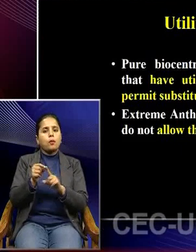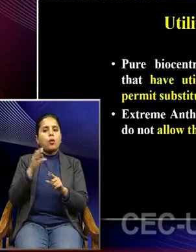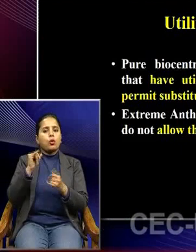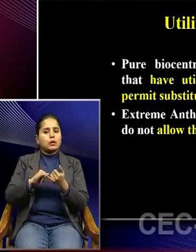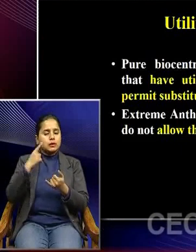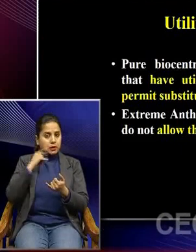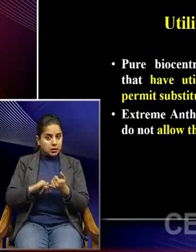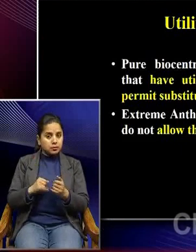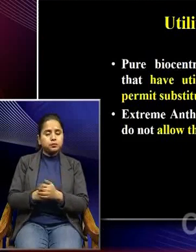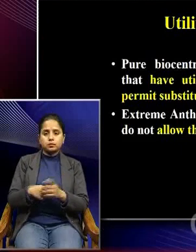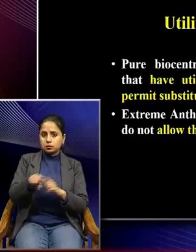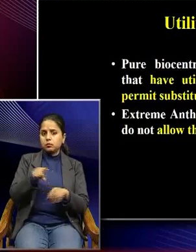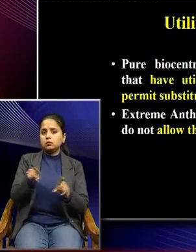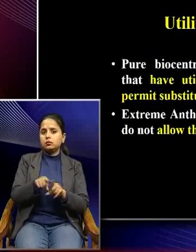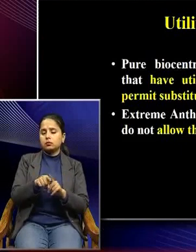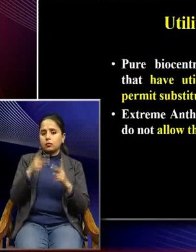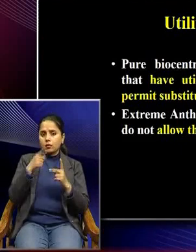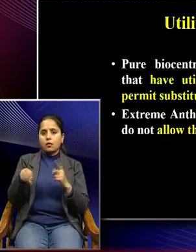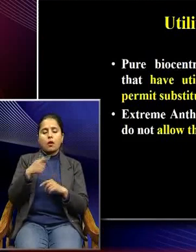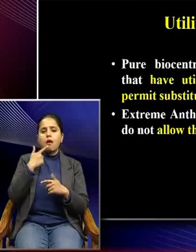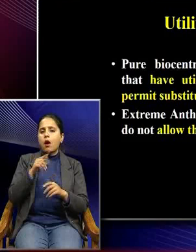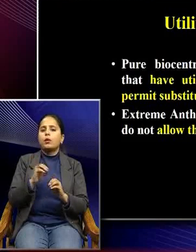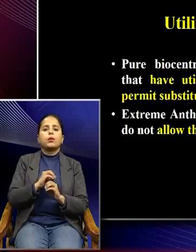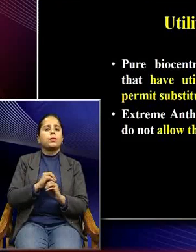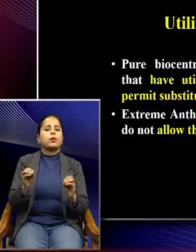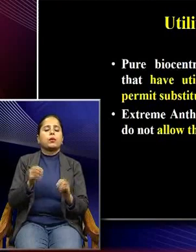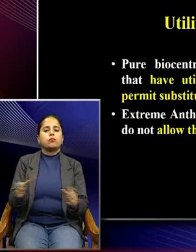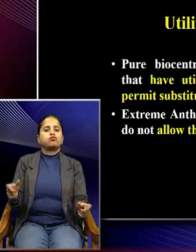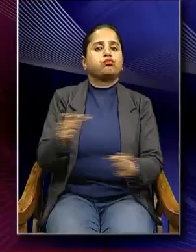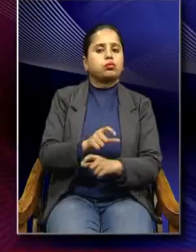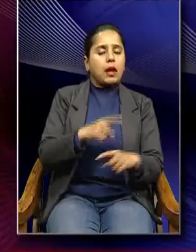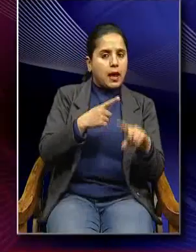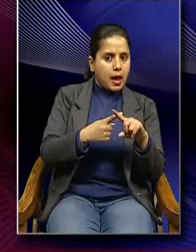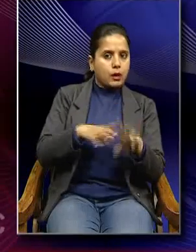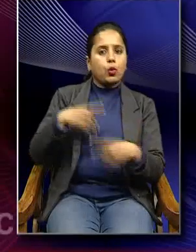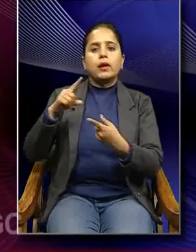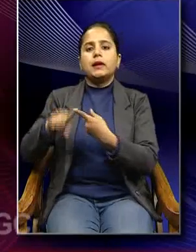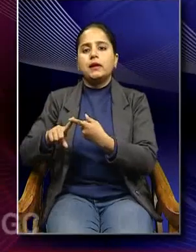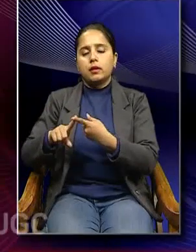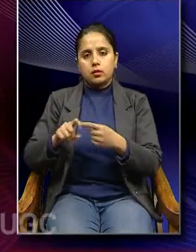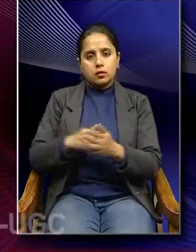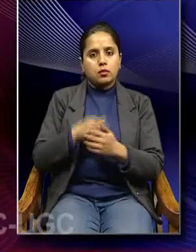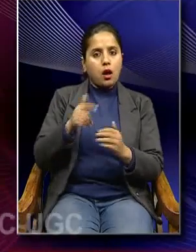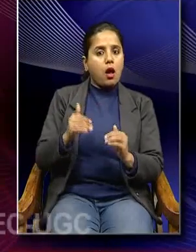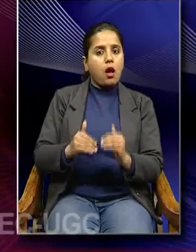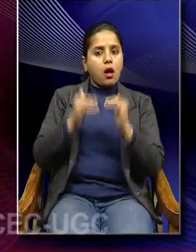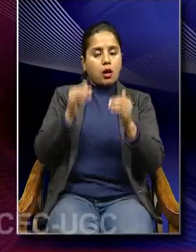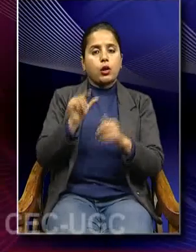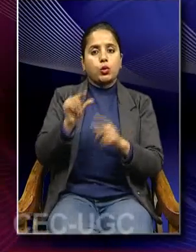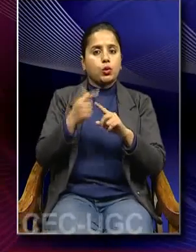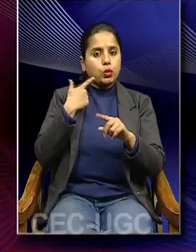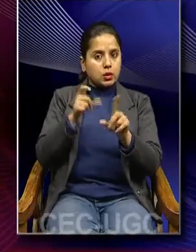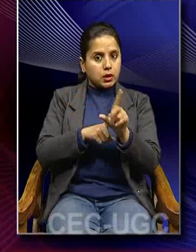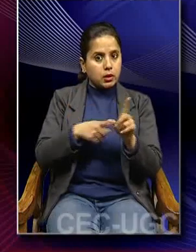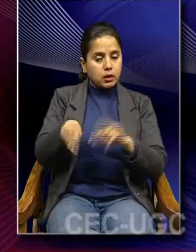anthropocentrists are also those that do not allow the substitution of X and E. Higher the utility curves, higher